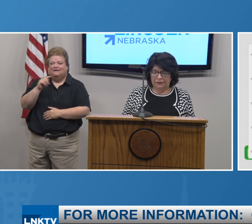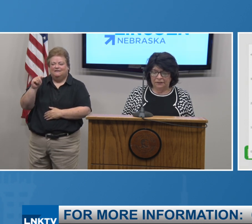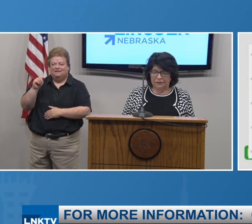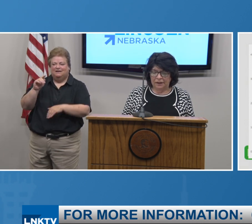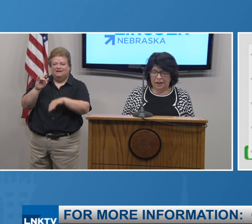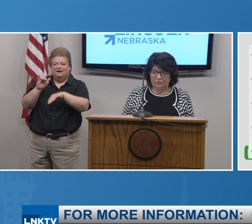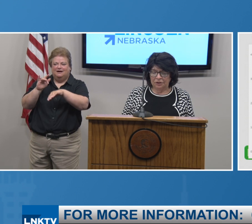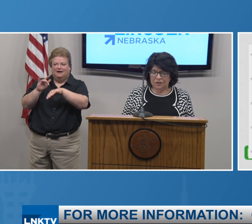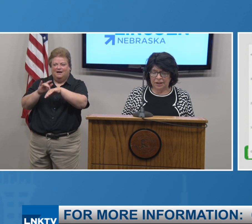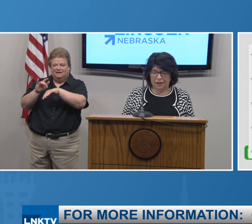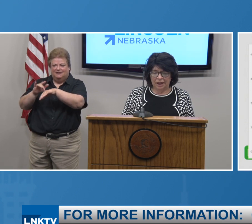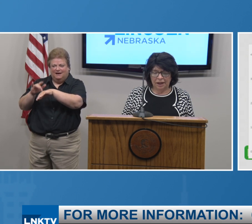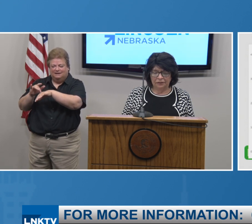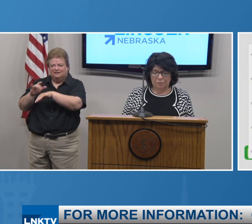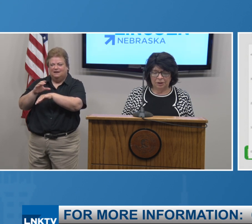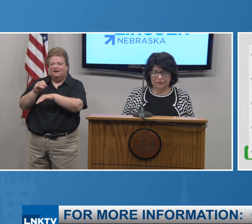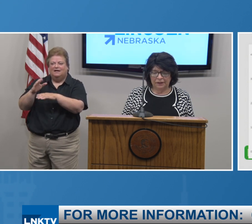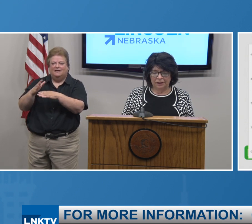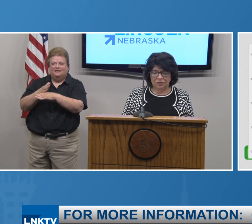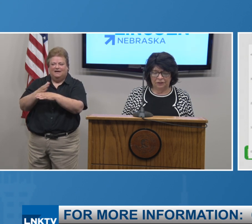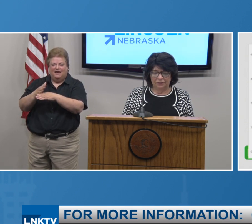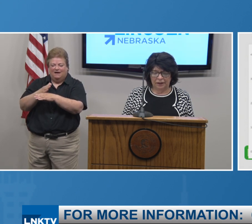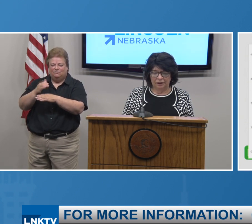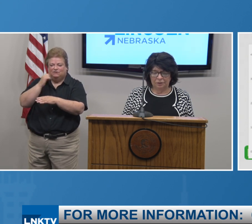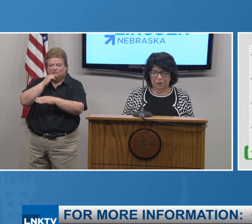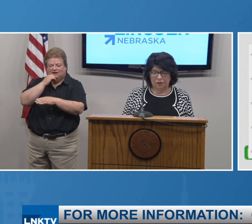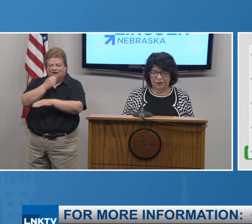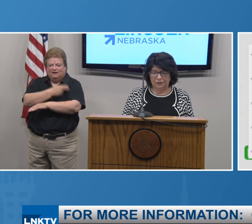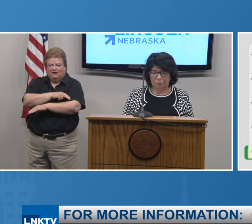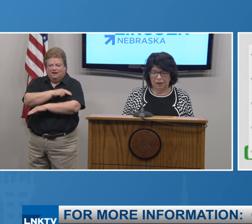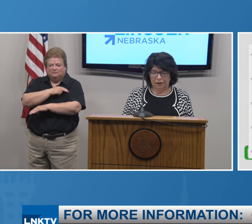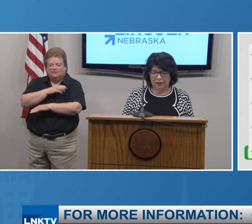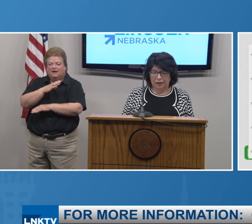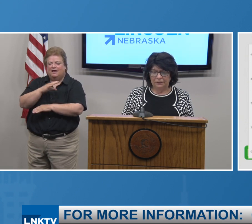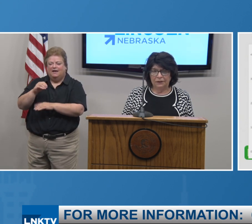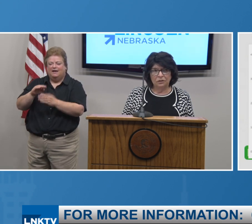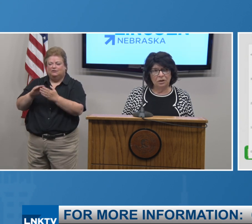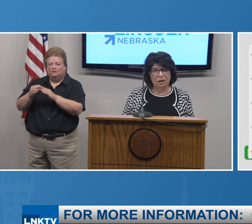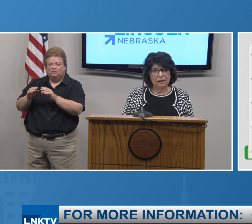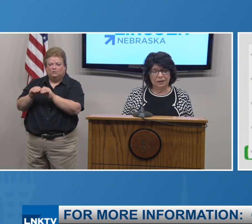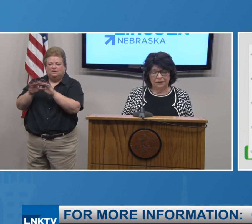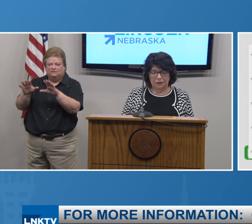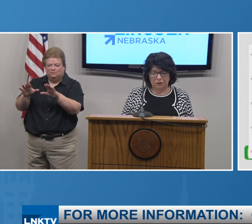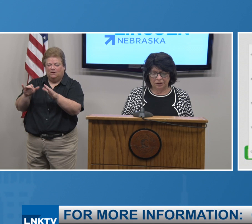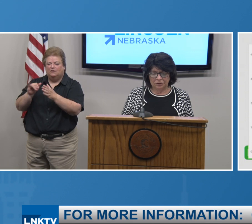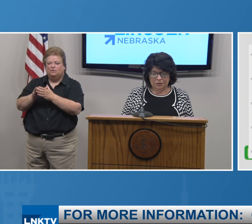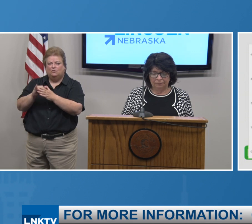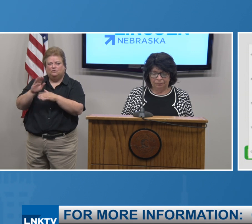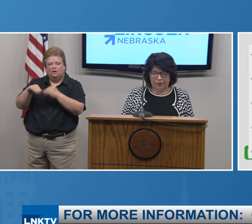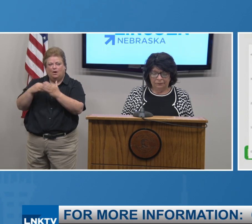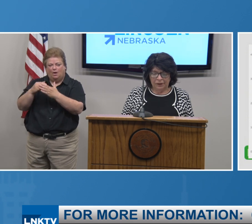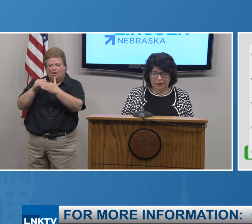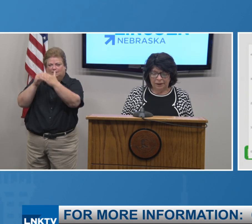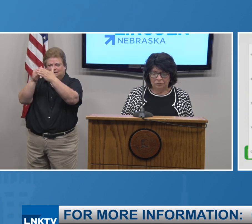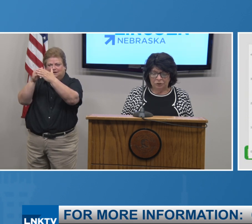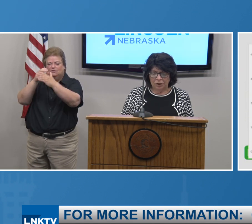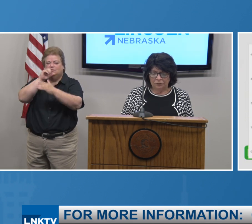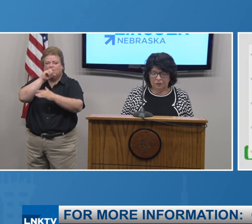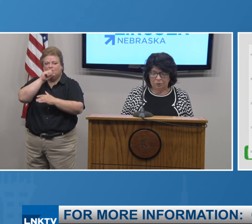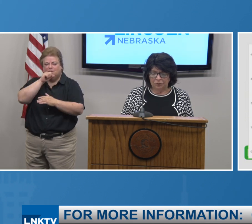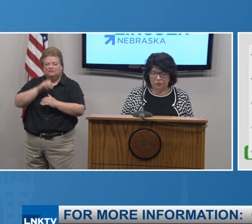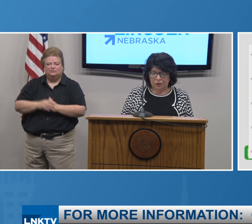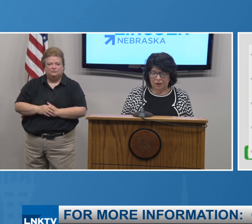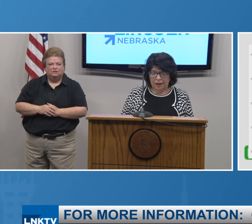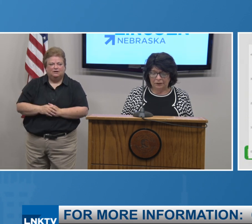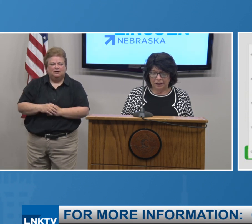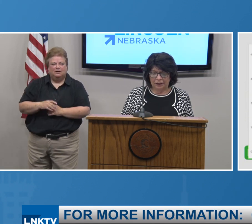contacted cases, average daily hospitalizations, and community spread. These are all in the orange. Finally, you will note